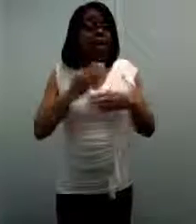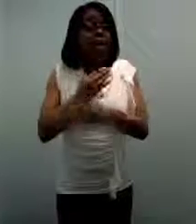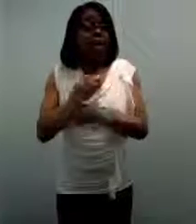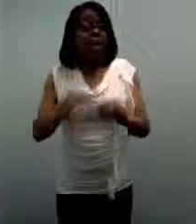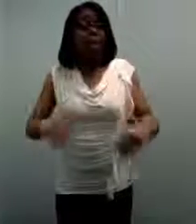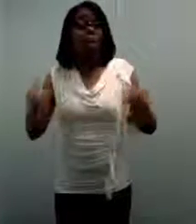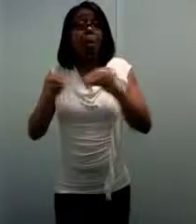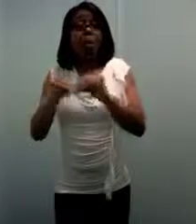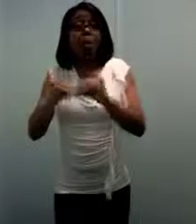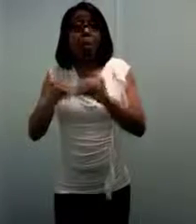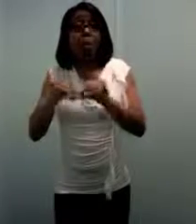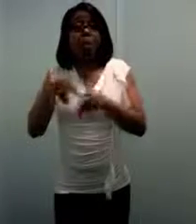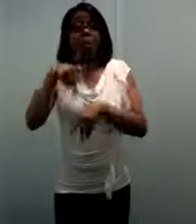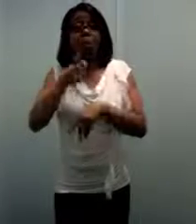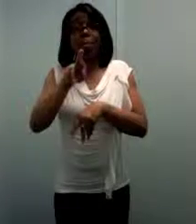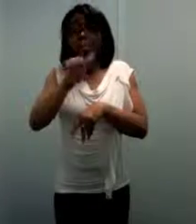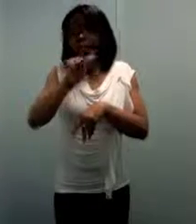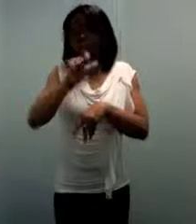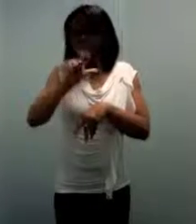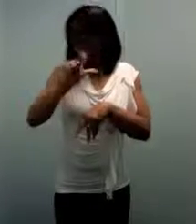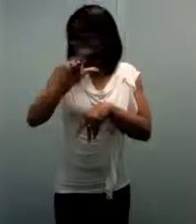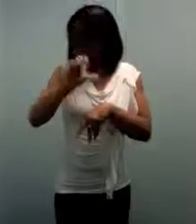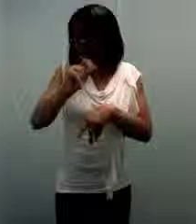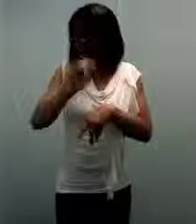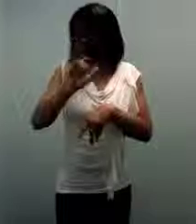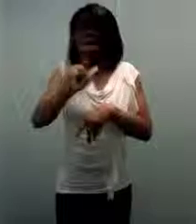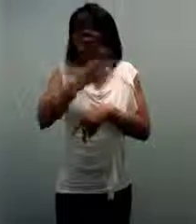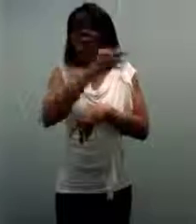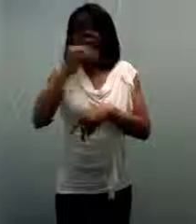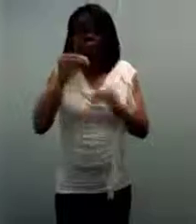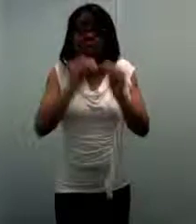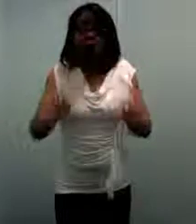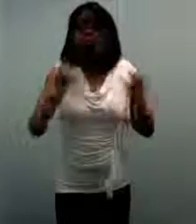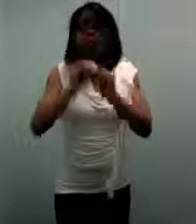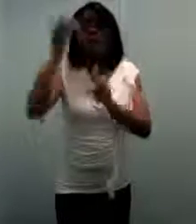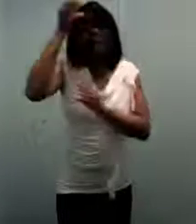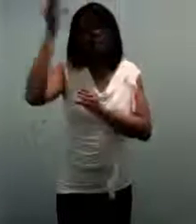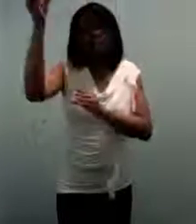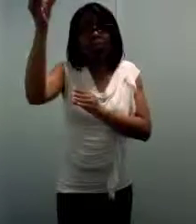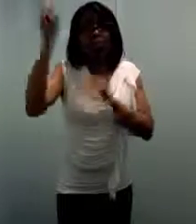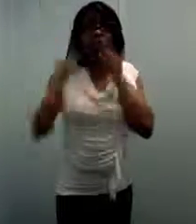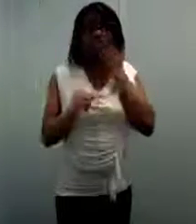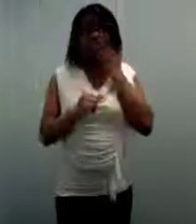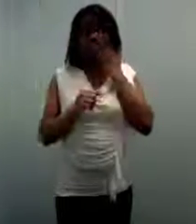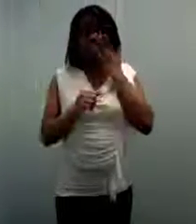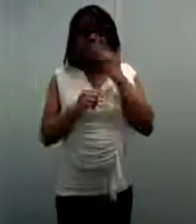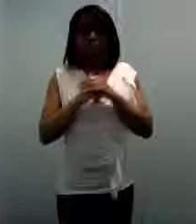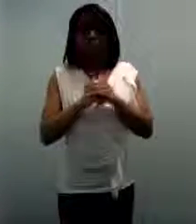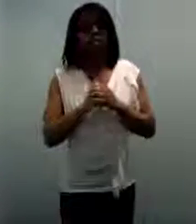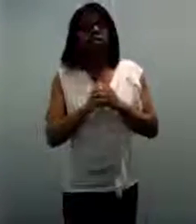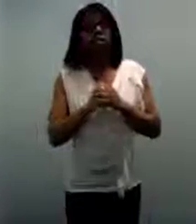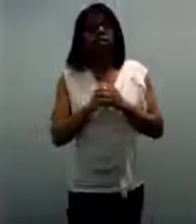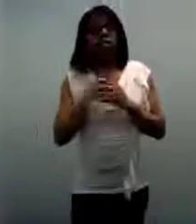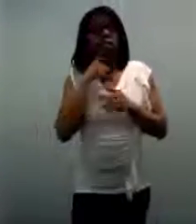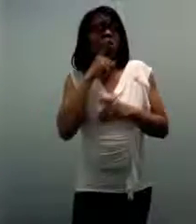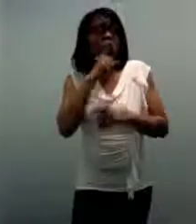practical and more conceptual simultaneously. I can't think of any other subject where that's recently been possible. It's usually some kind of choice